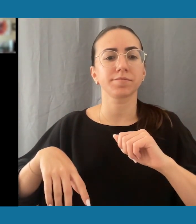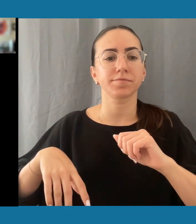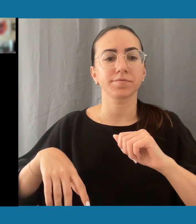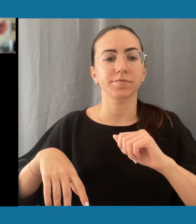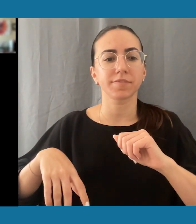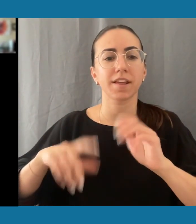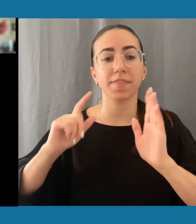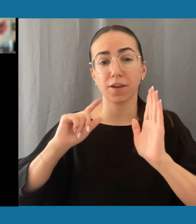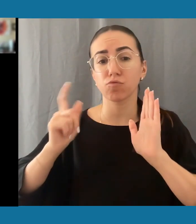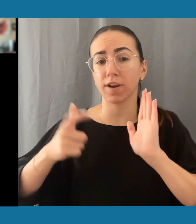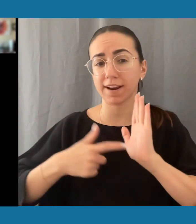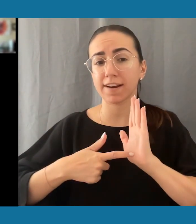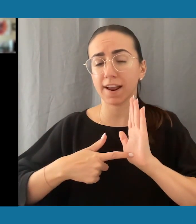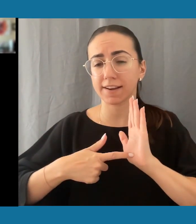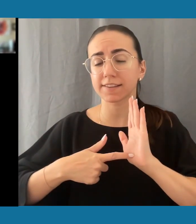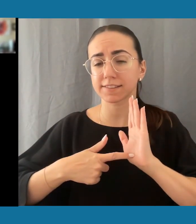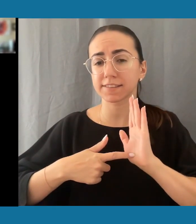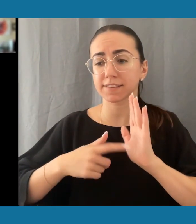decision-making